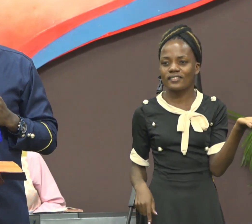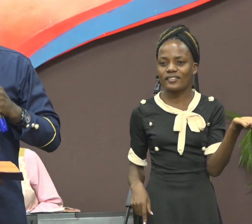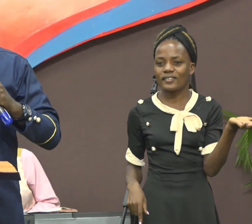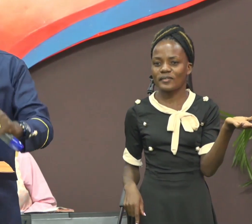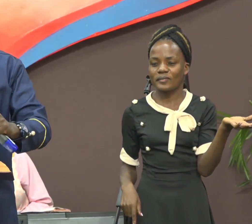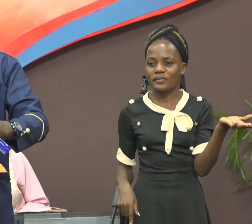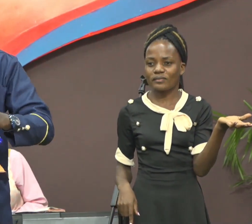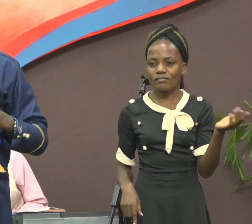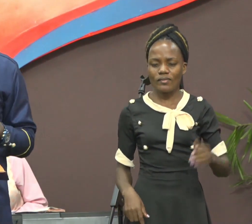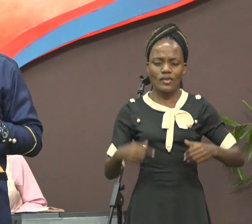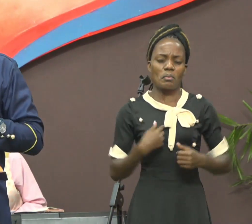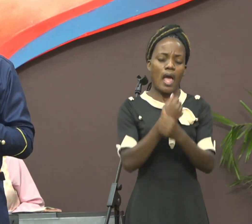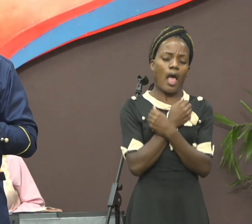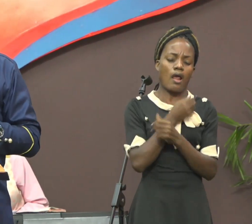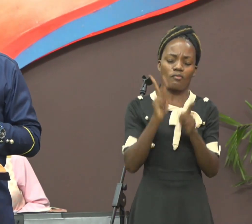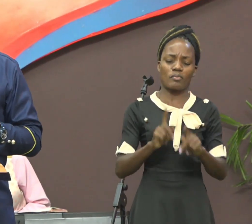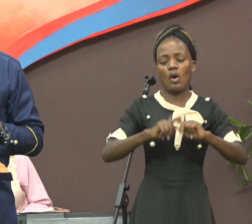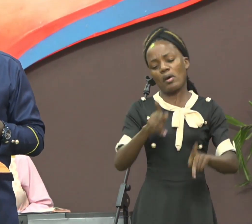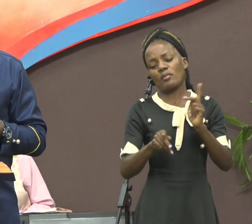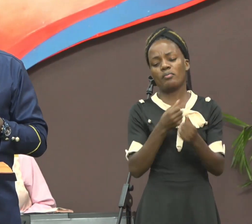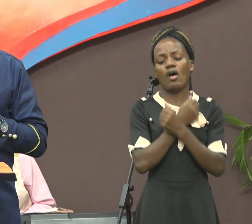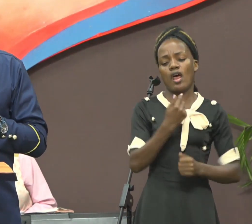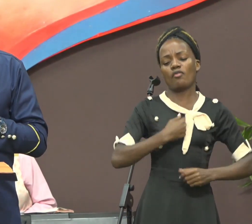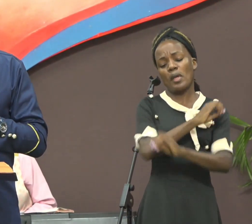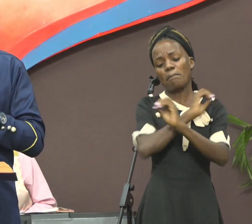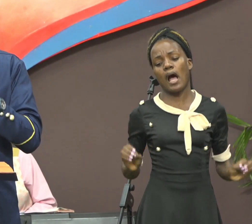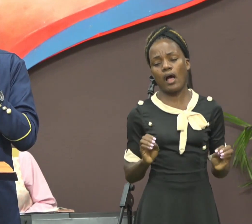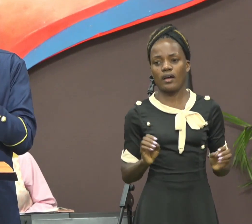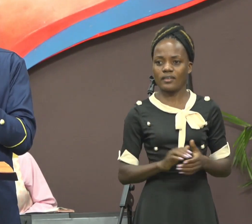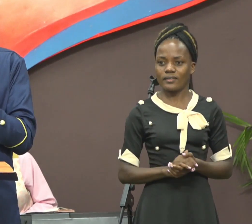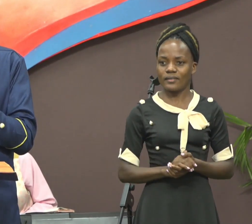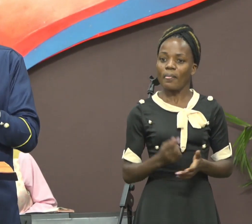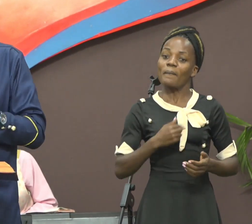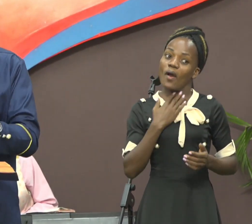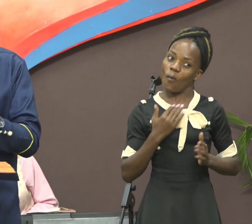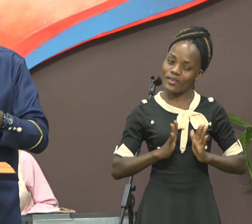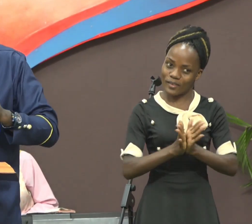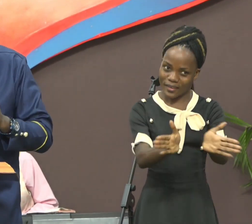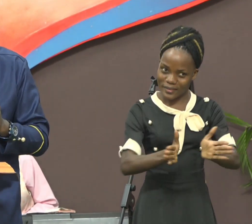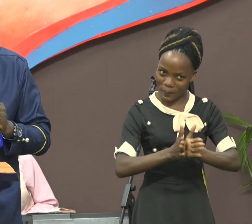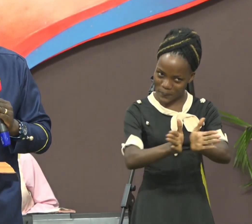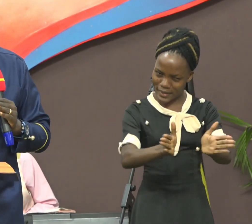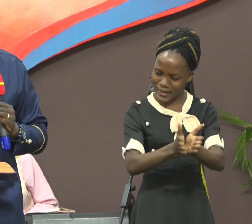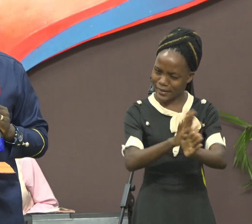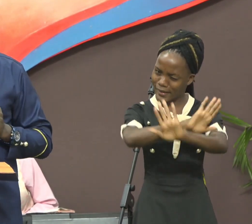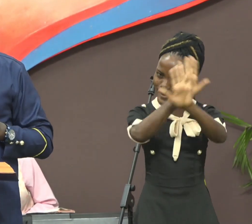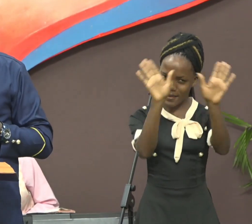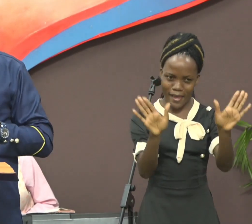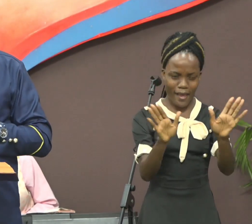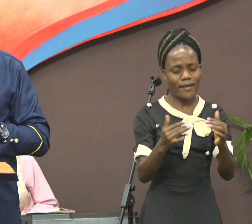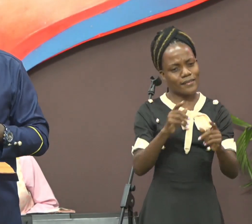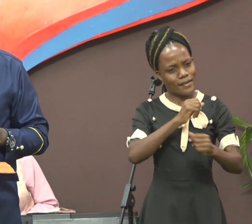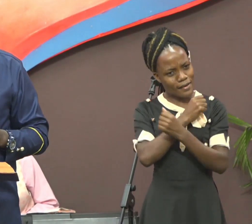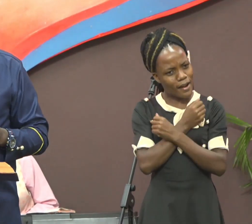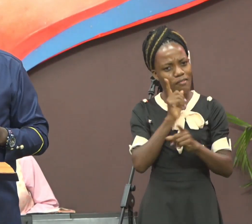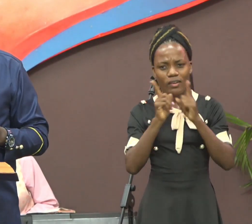love? Zebenjagala bote banjagala. The people I love they don't love me. Zembanjagalo chinyonyole chicho ogaba kifanana kitya. I want you to explain what